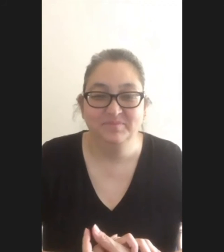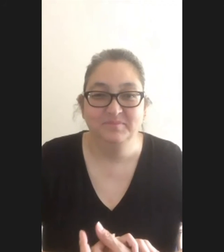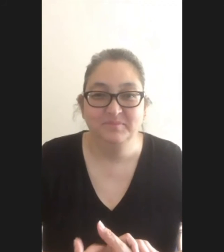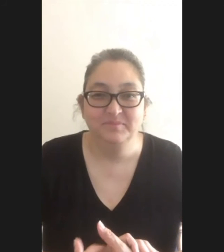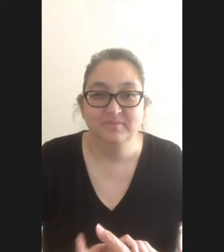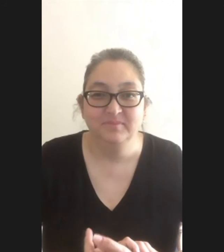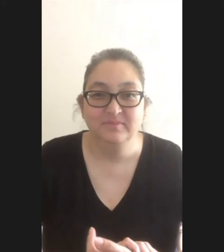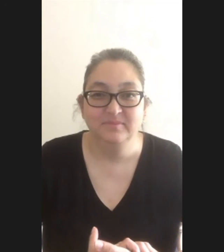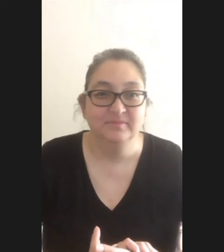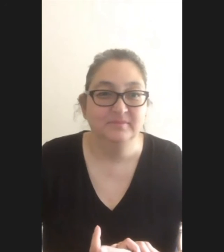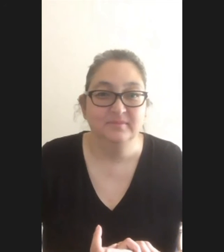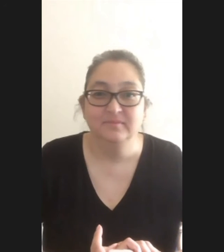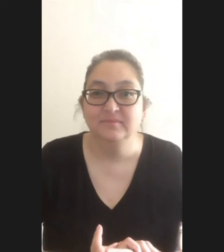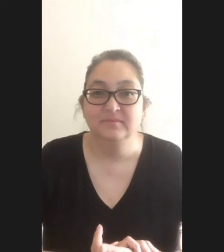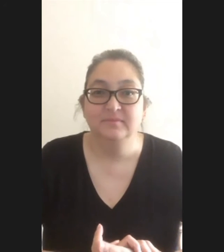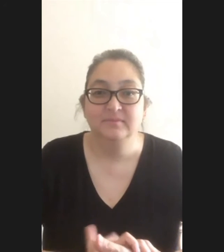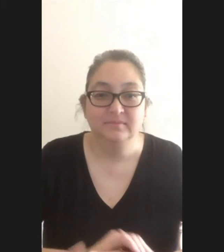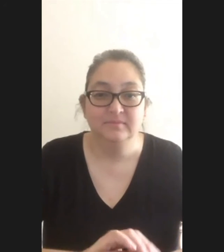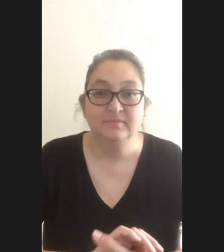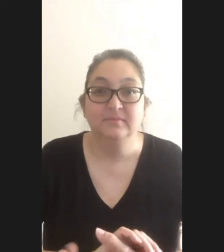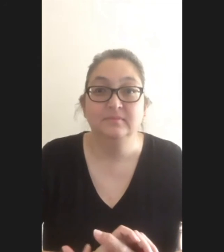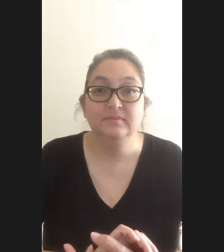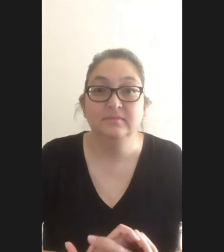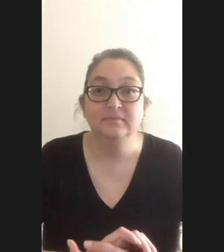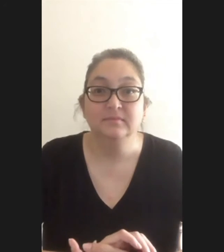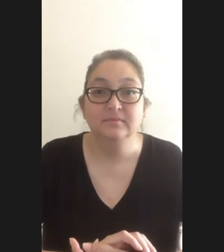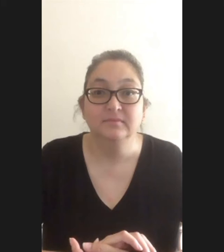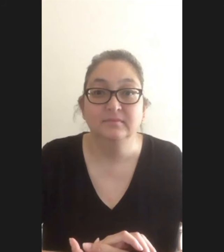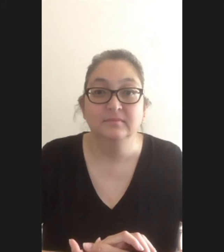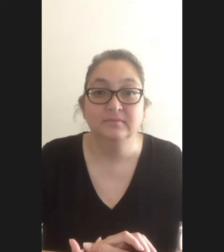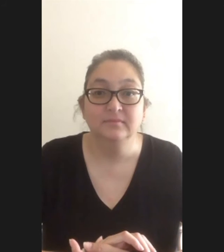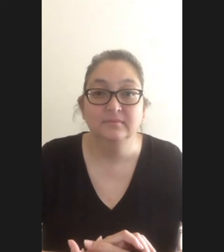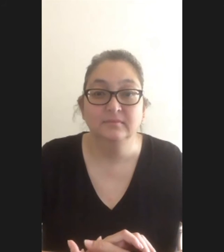Carol, can you get her? I just lost her on the video. I got this.